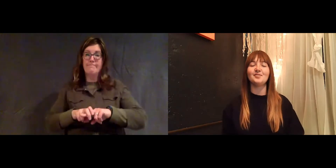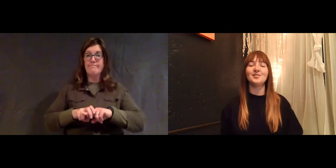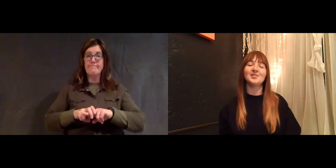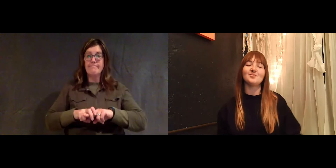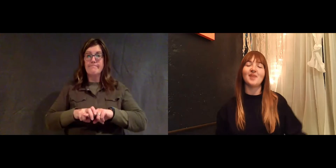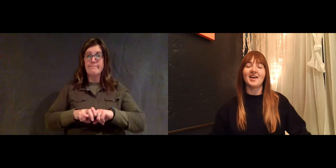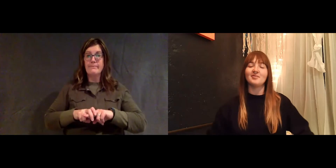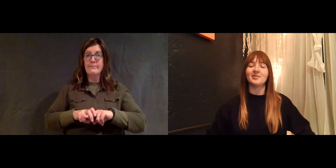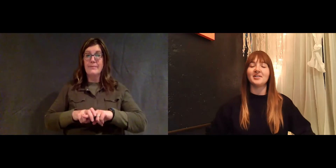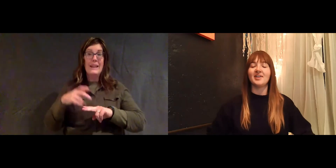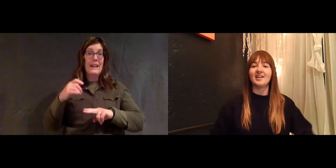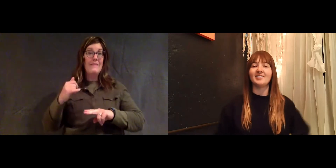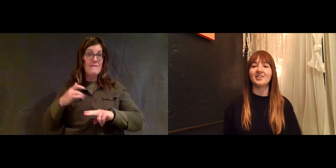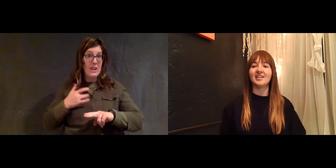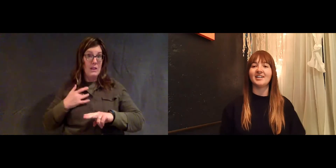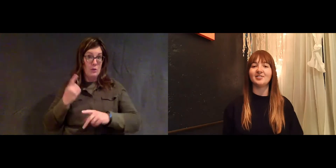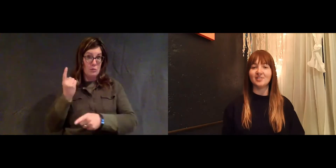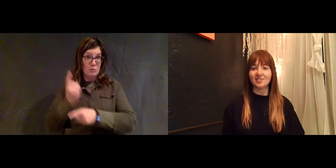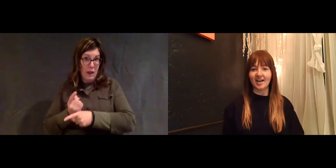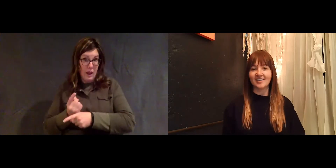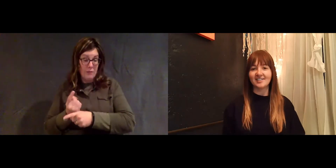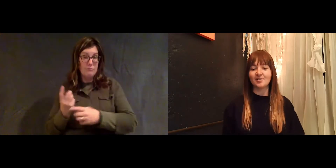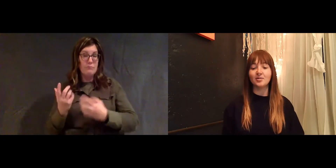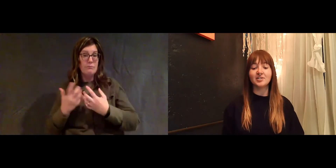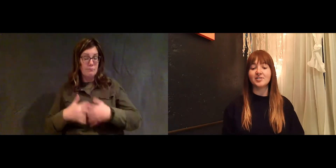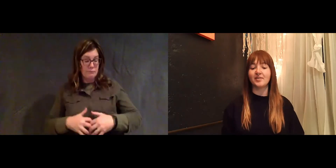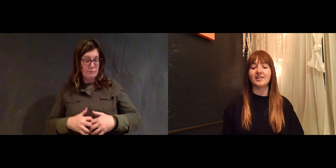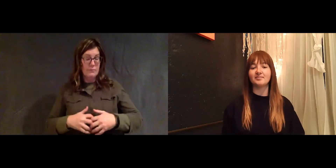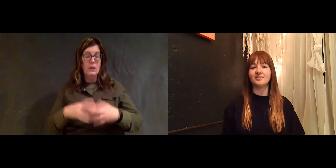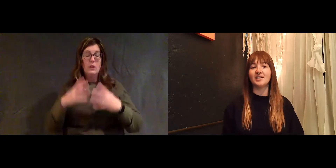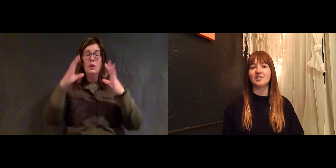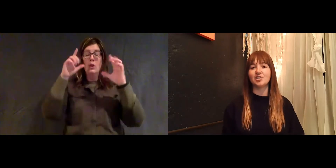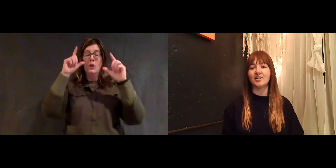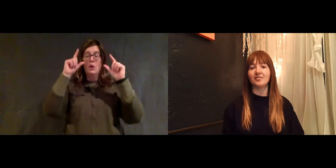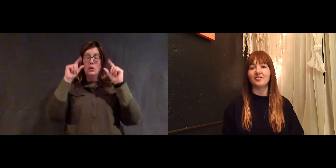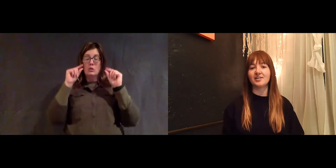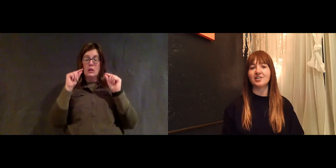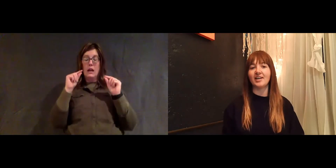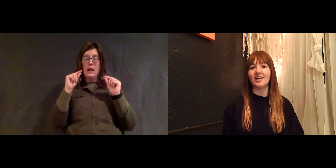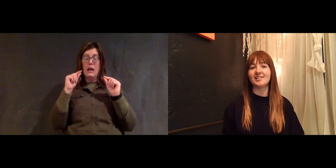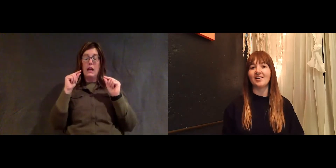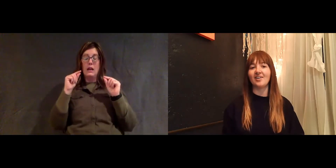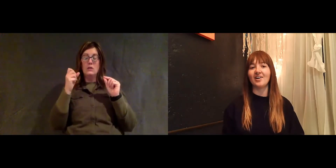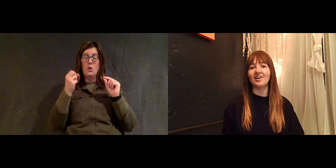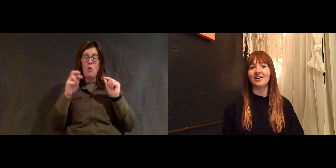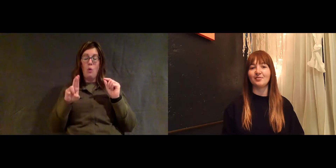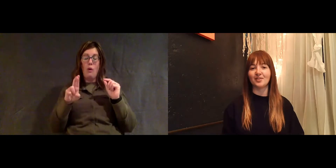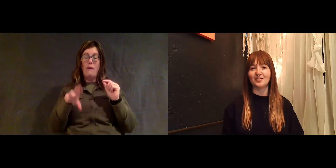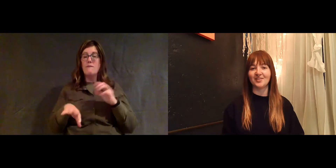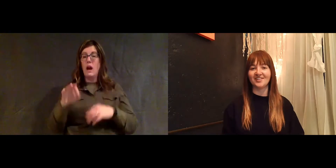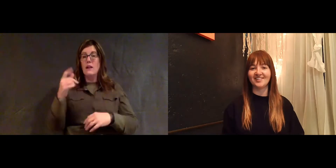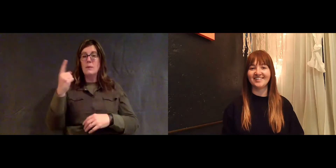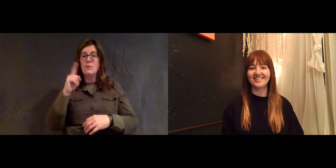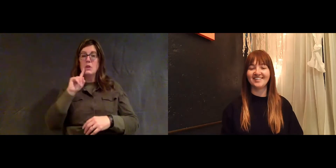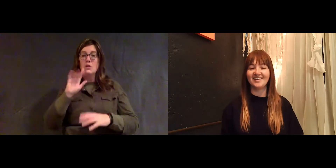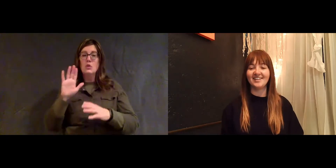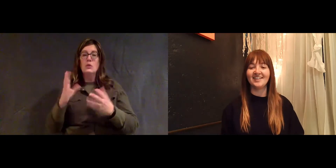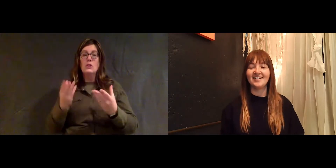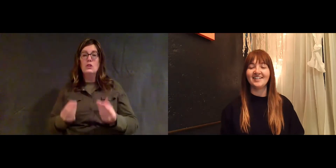If it feels right where you're at, you can close your eyes or just find something to gently rest your gaze on in front of you.